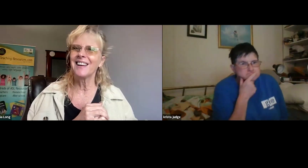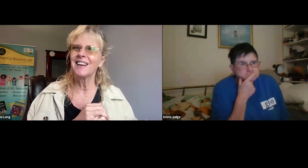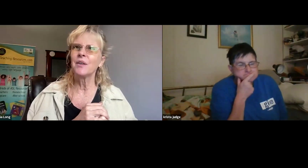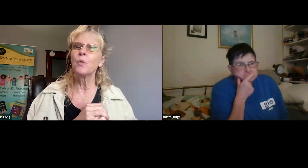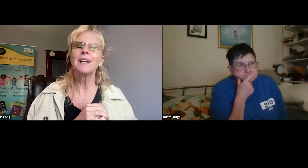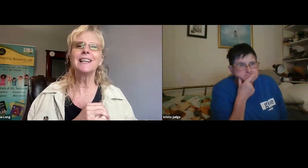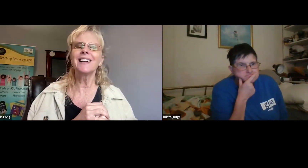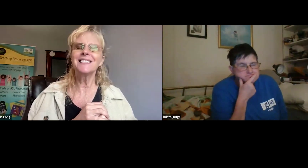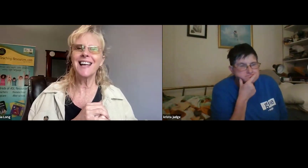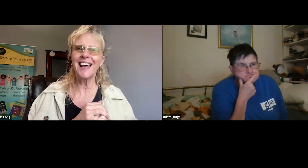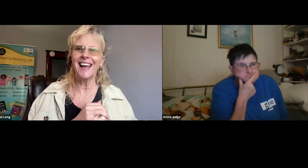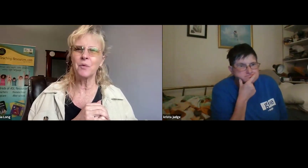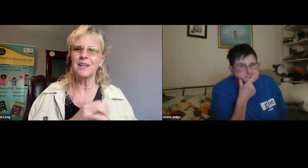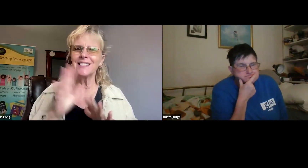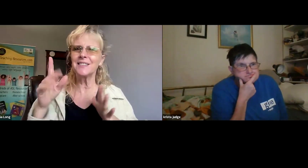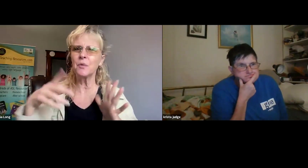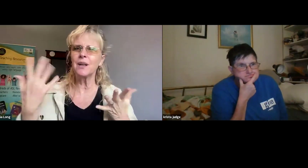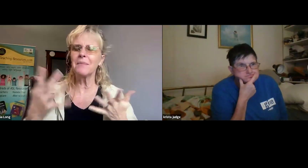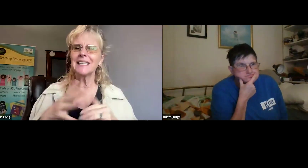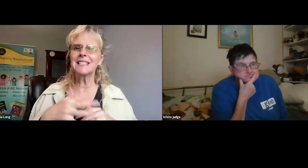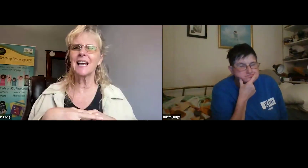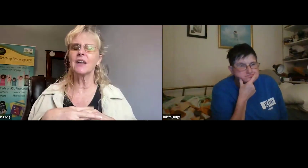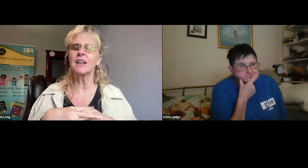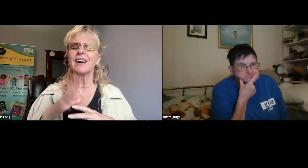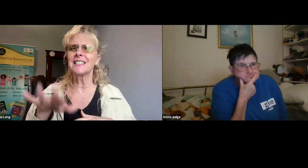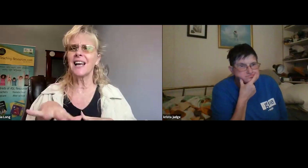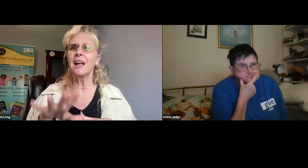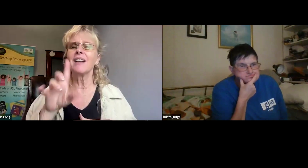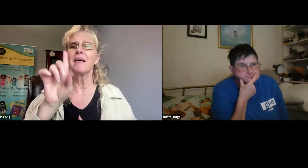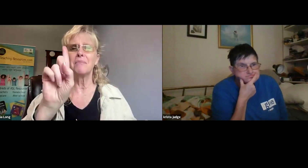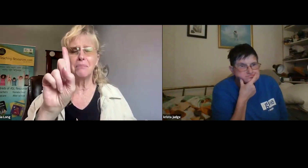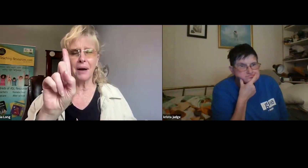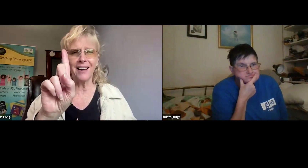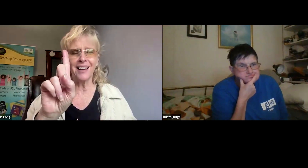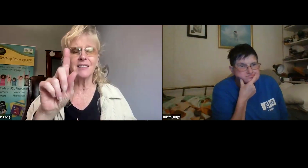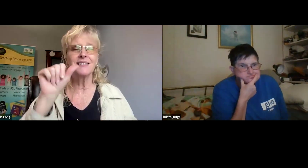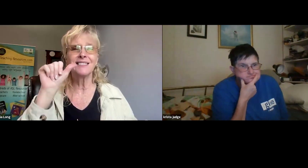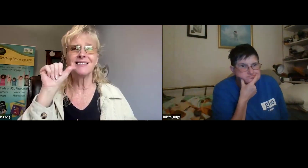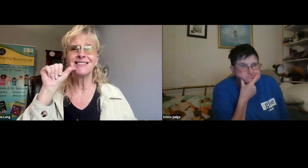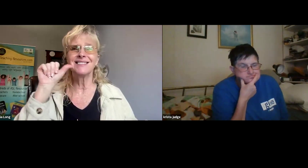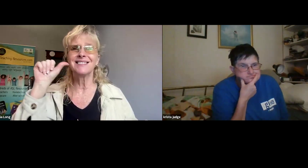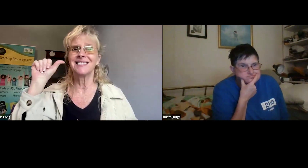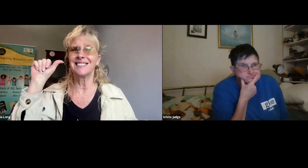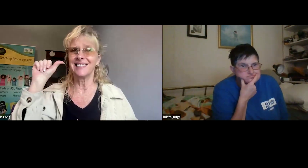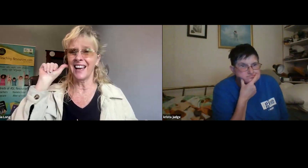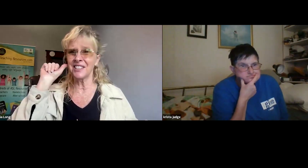Okay. What did I say? What am I saying if I say, but